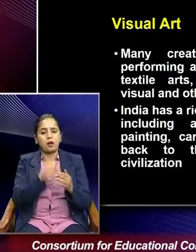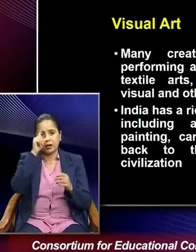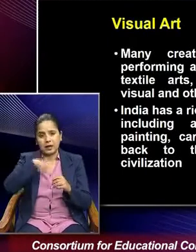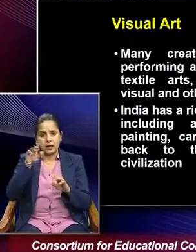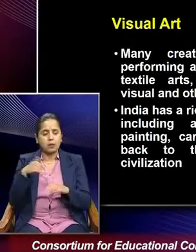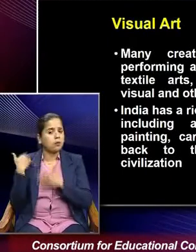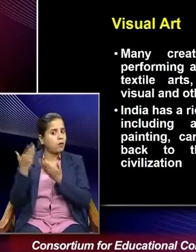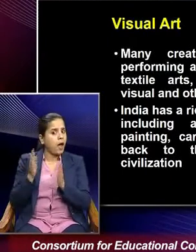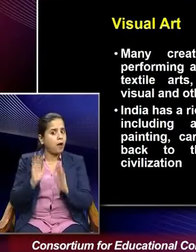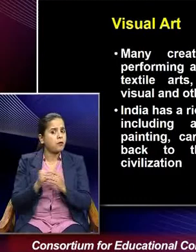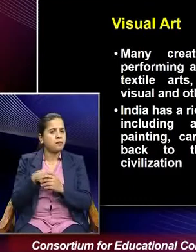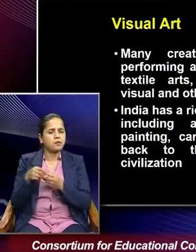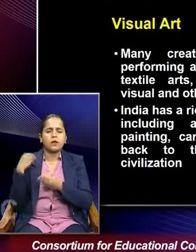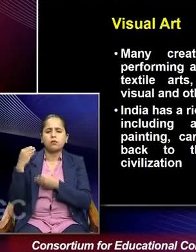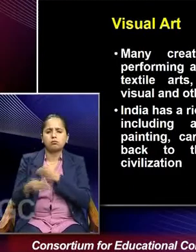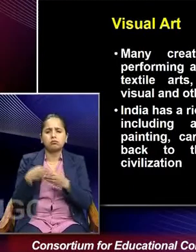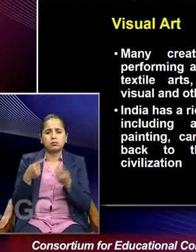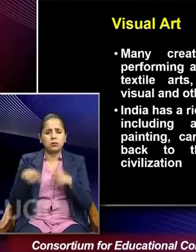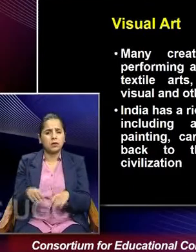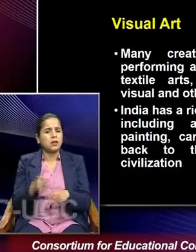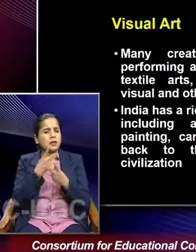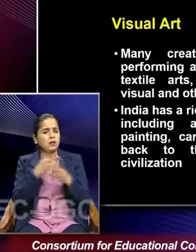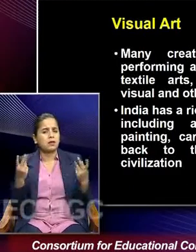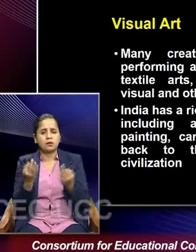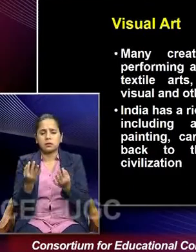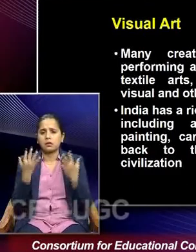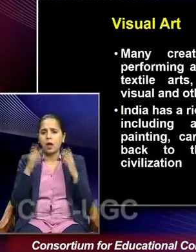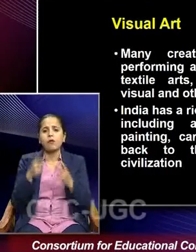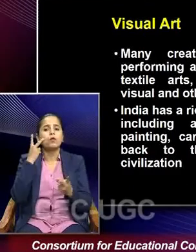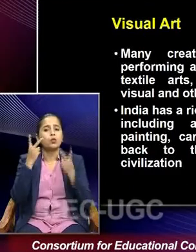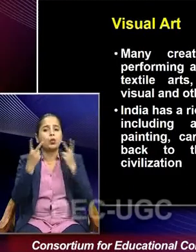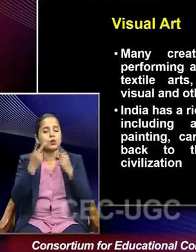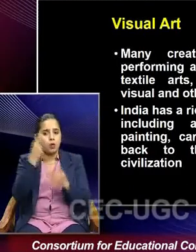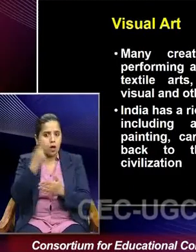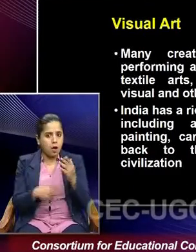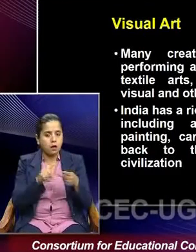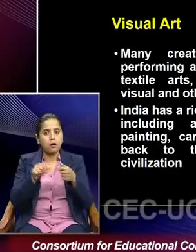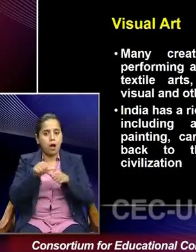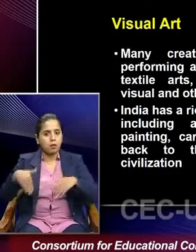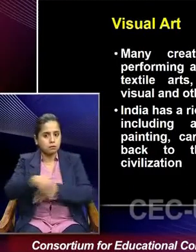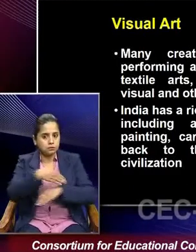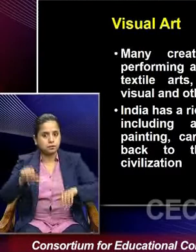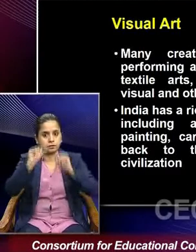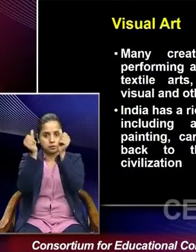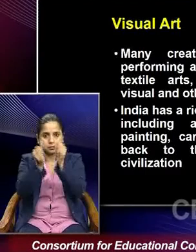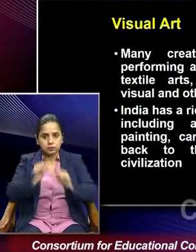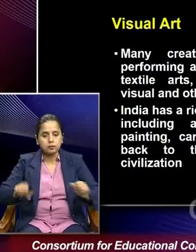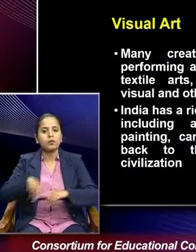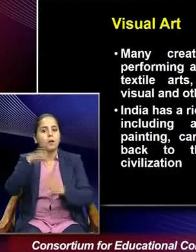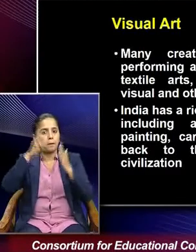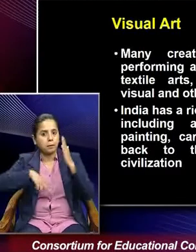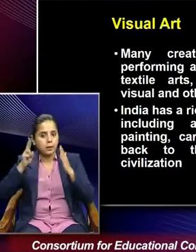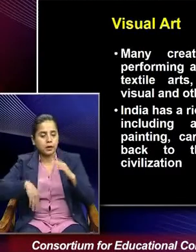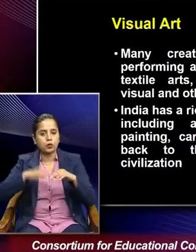had a rich heritage of visual arts, including architecture, sculpture, painting,